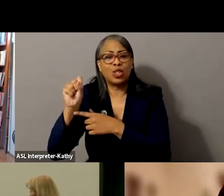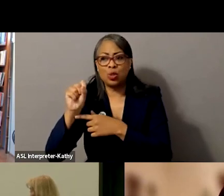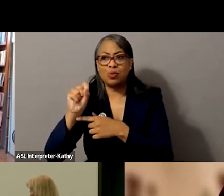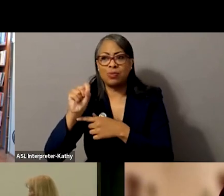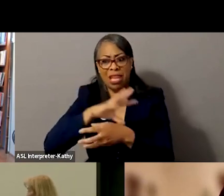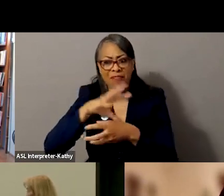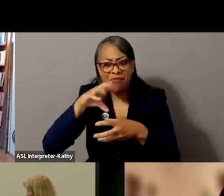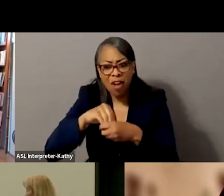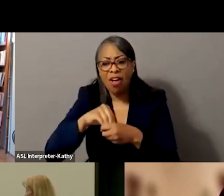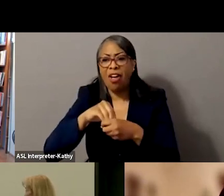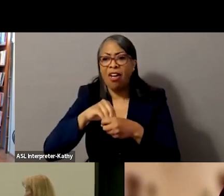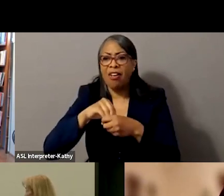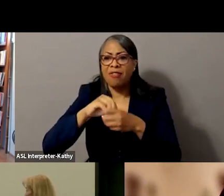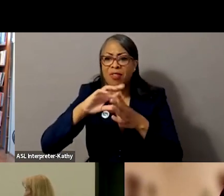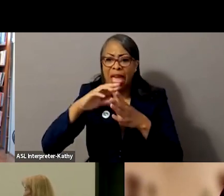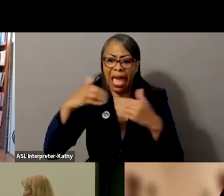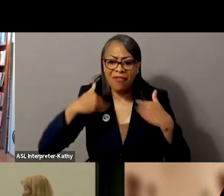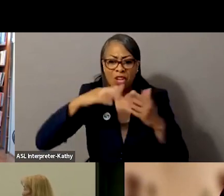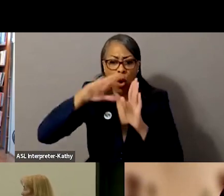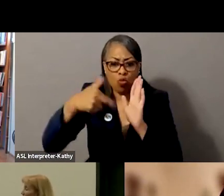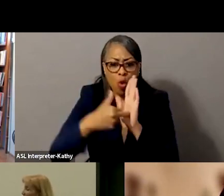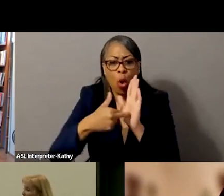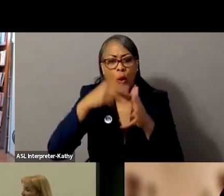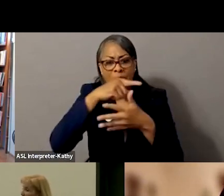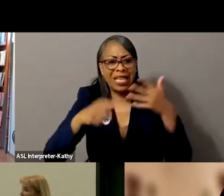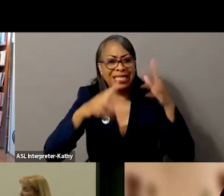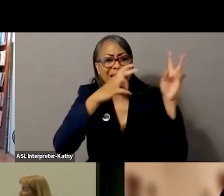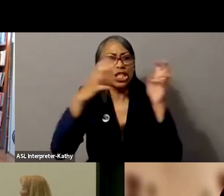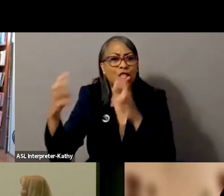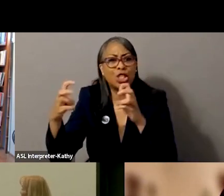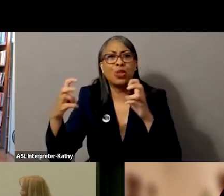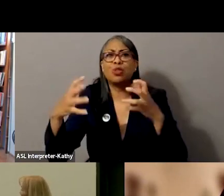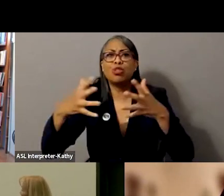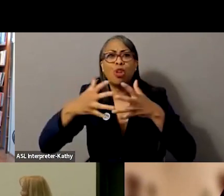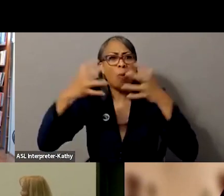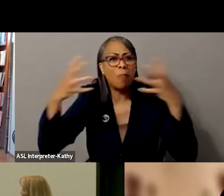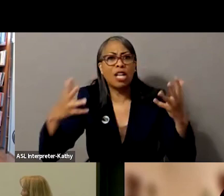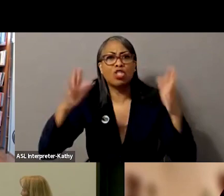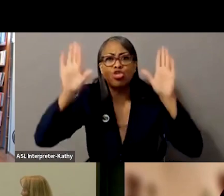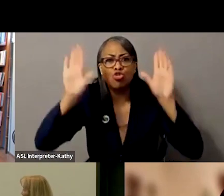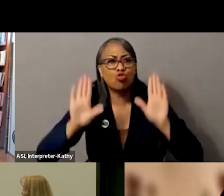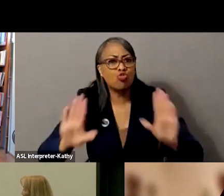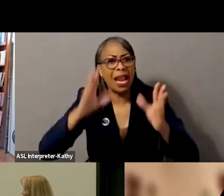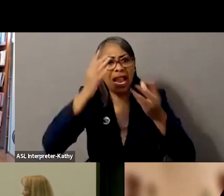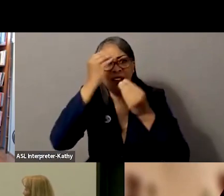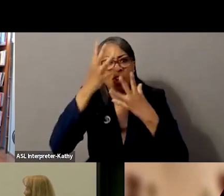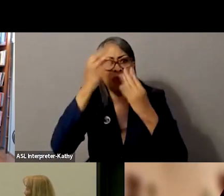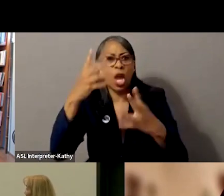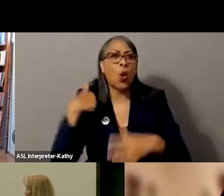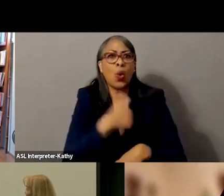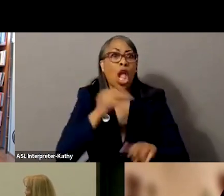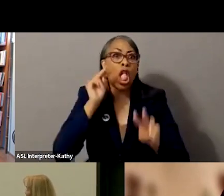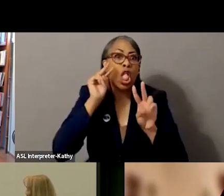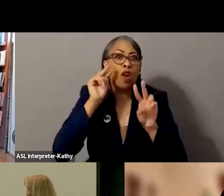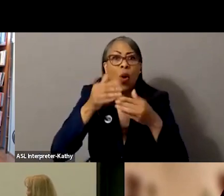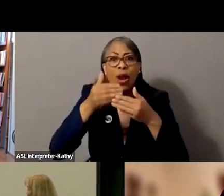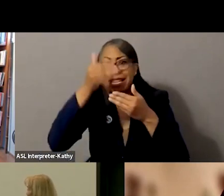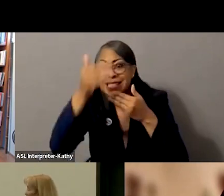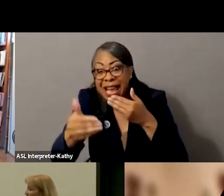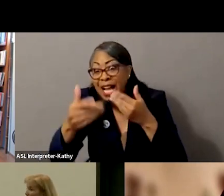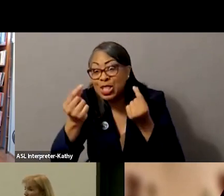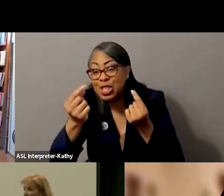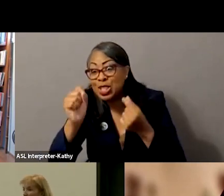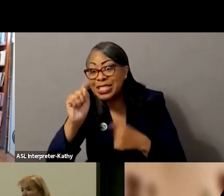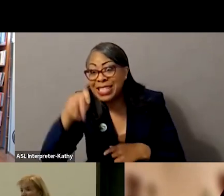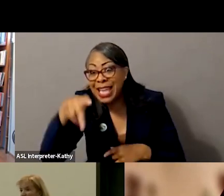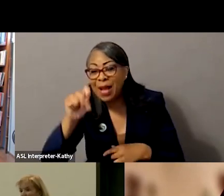ambitious, wide-ranging report with a lot of great information. We look forward to next steps. Thank you for the comments